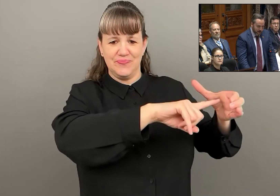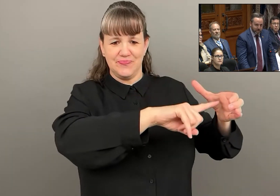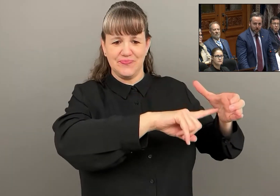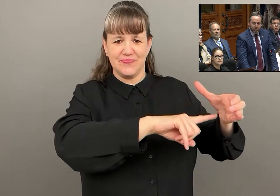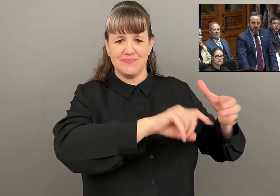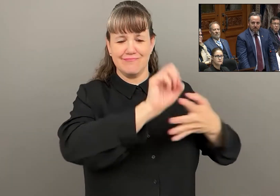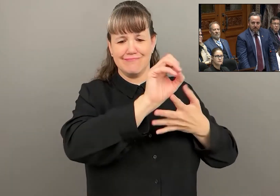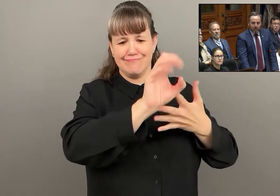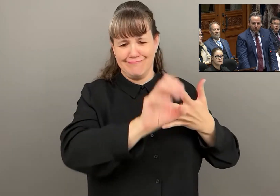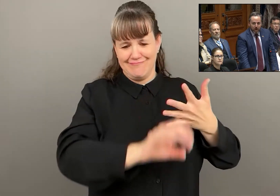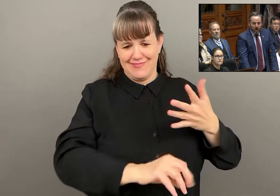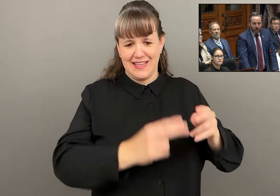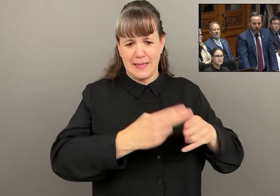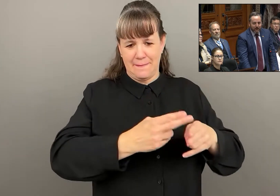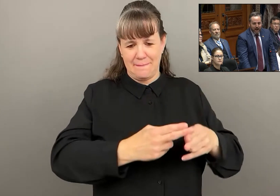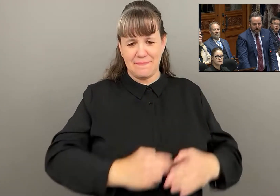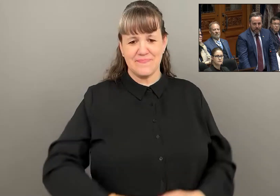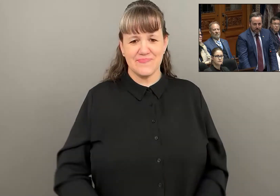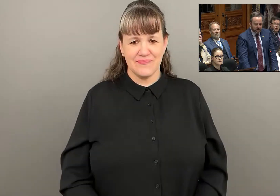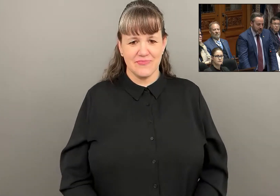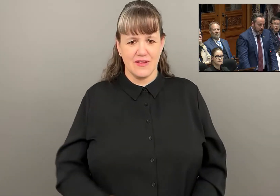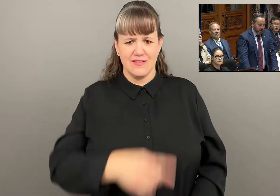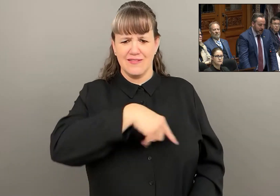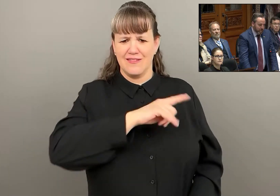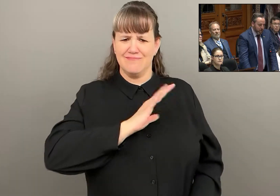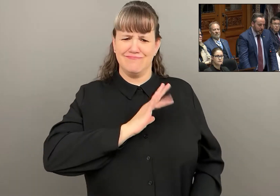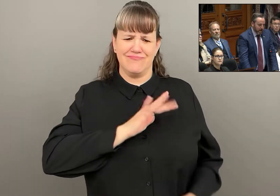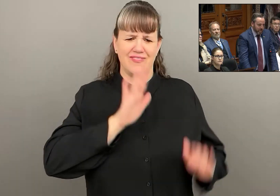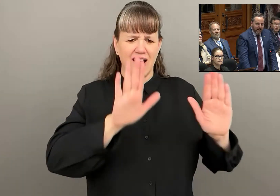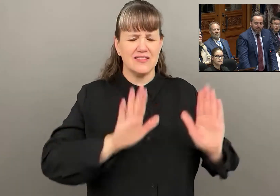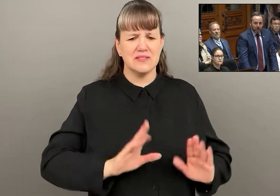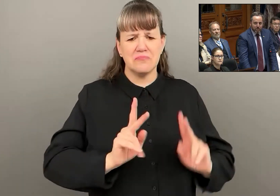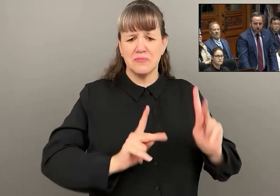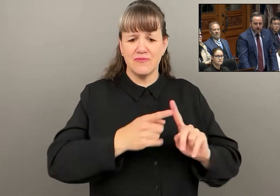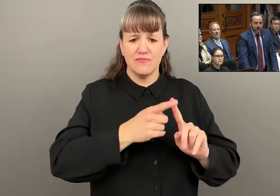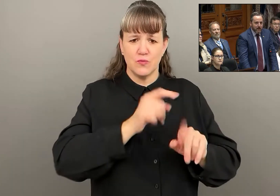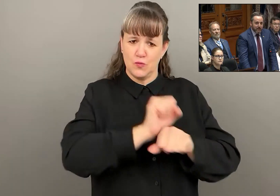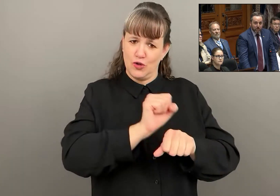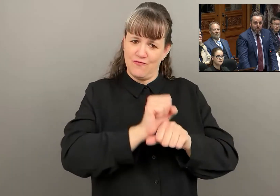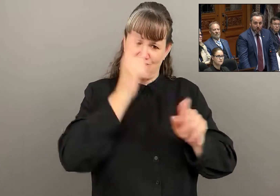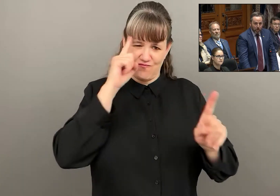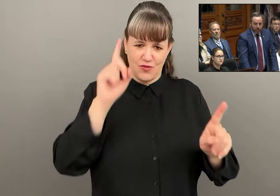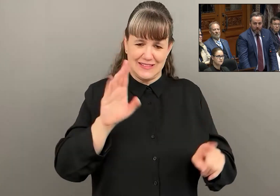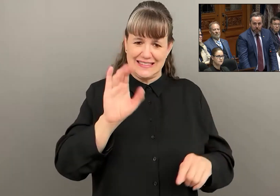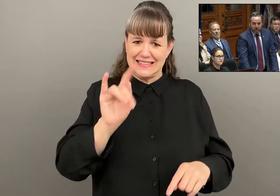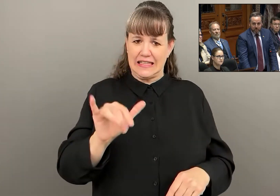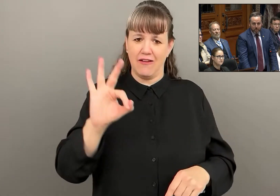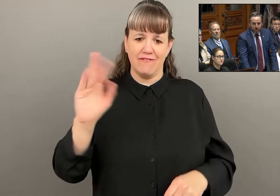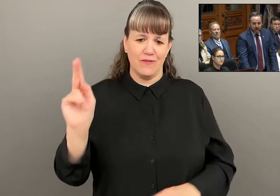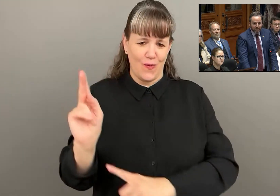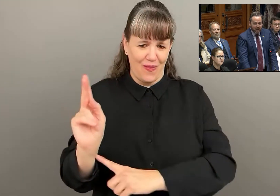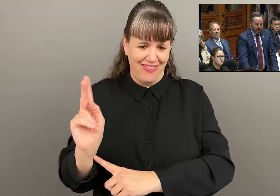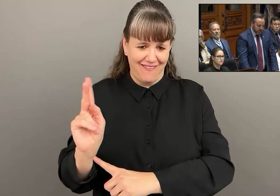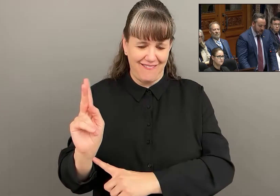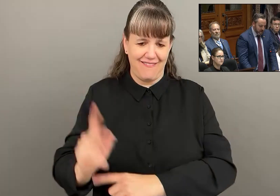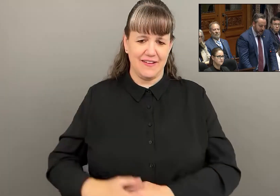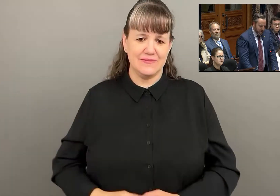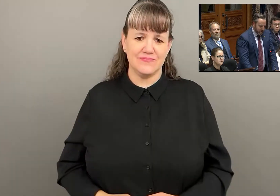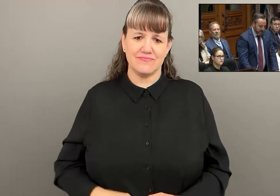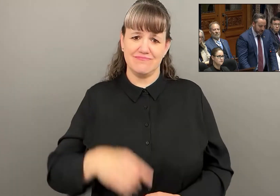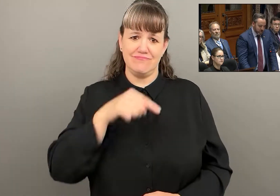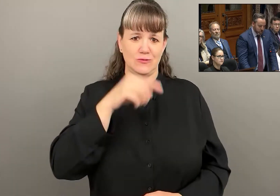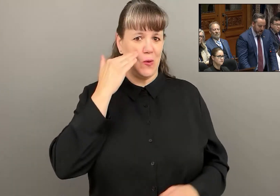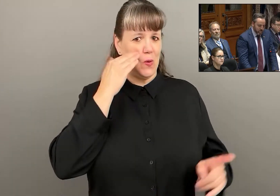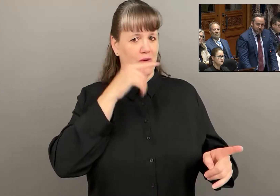The fine folks from the City of Kelowna are great advocates for a fast-growing community. I know they've built great relationships on both sides of the House,